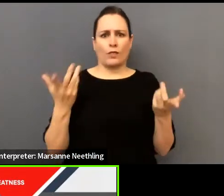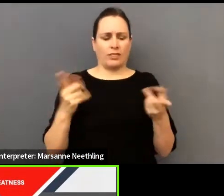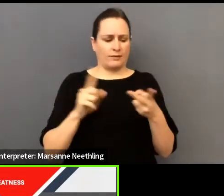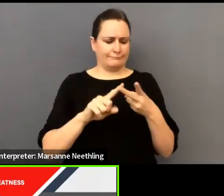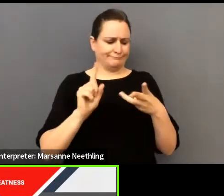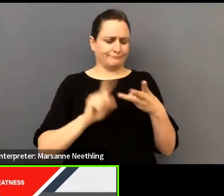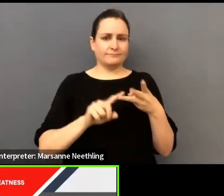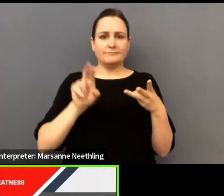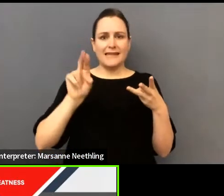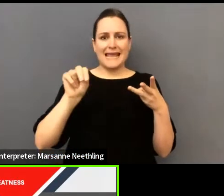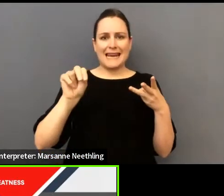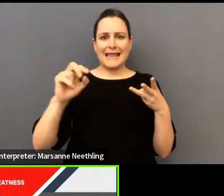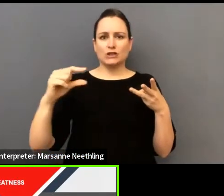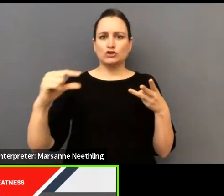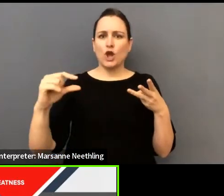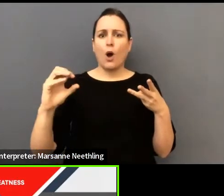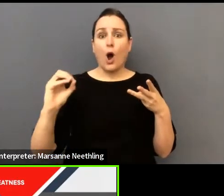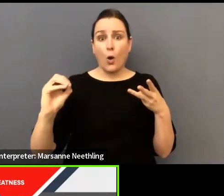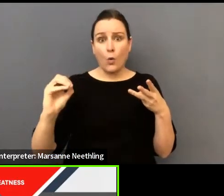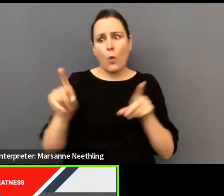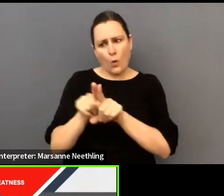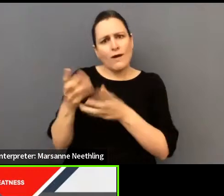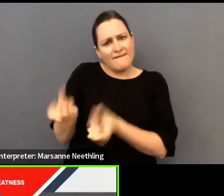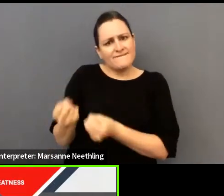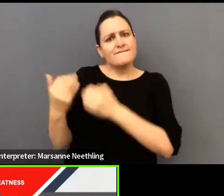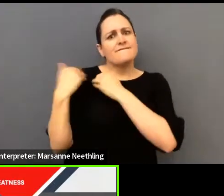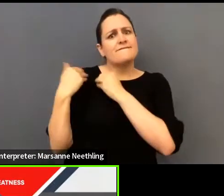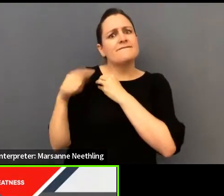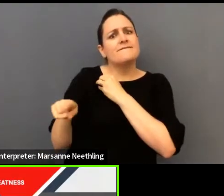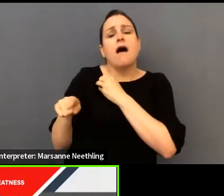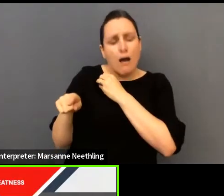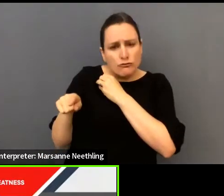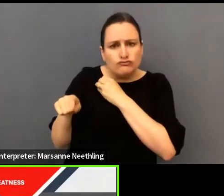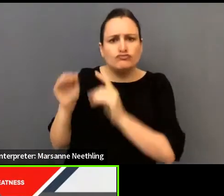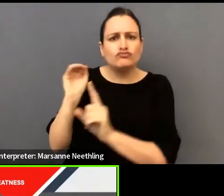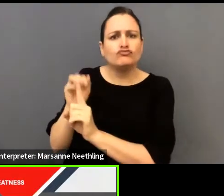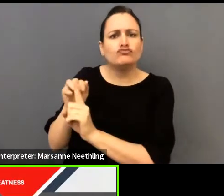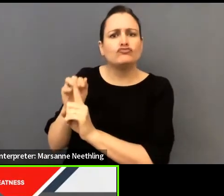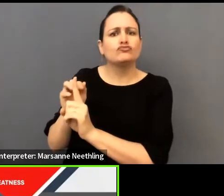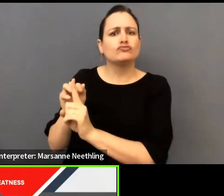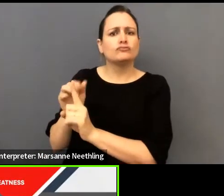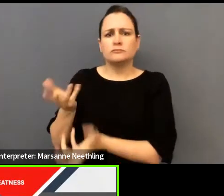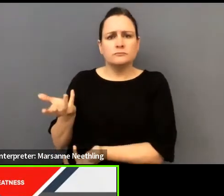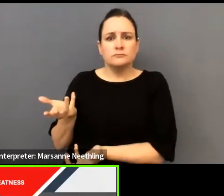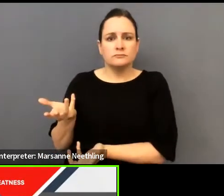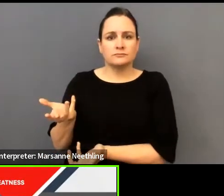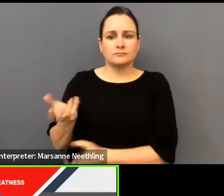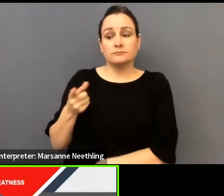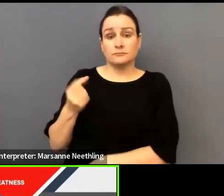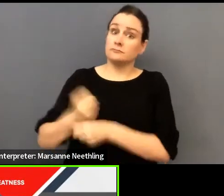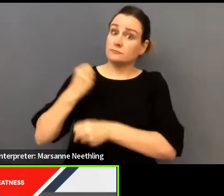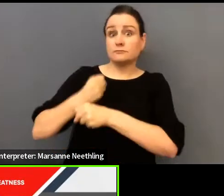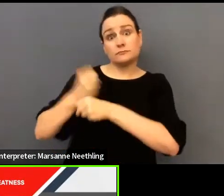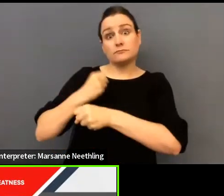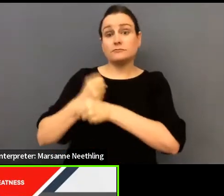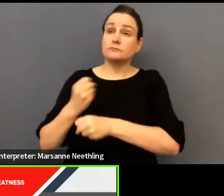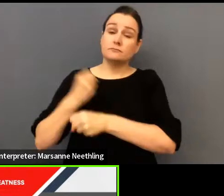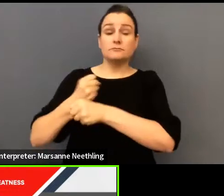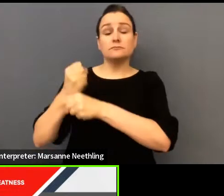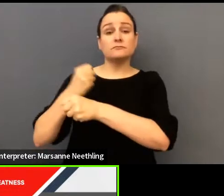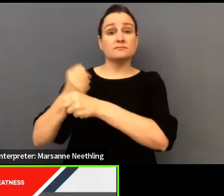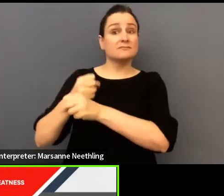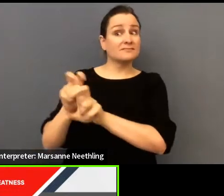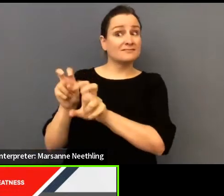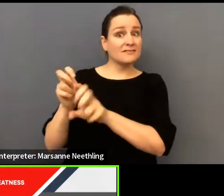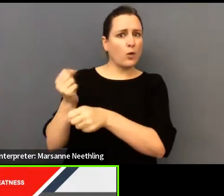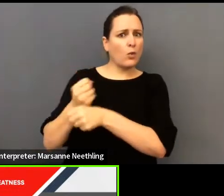NGOs, where there have been work done for so many years, but you don't see, it's almost like you don't see the fruit